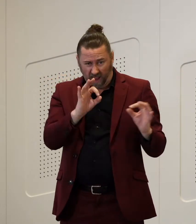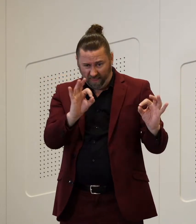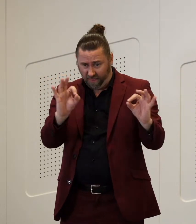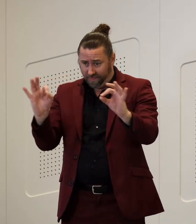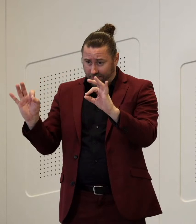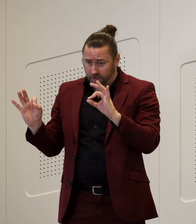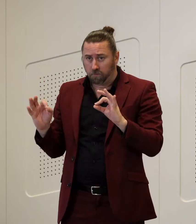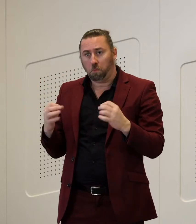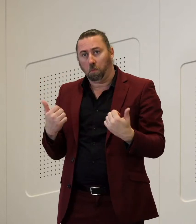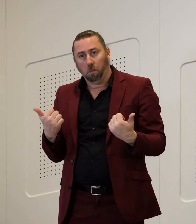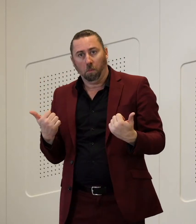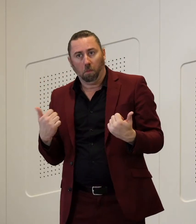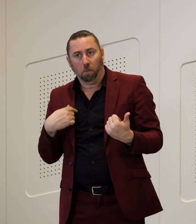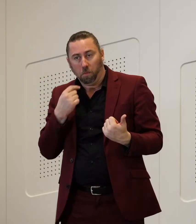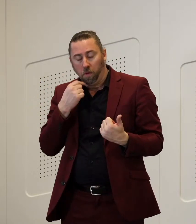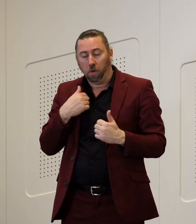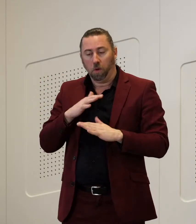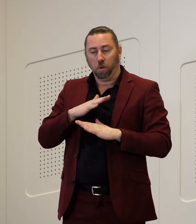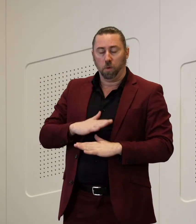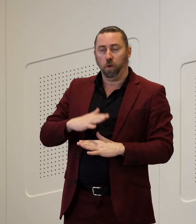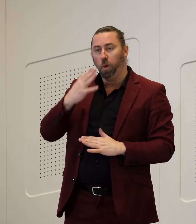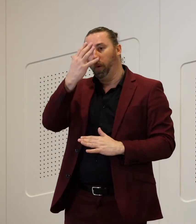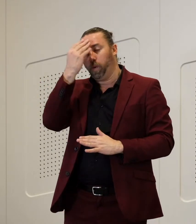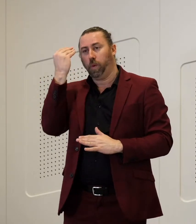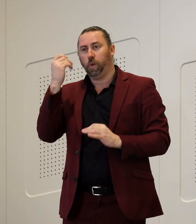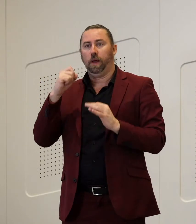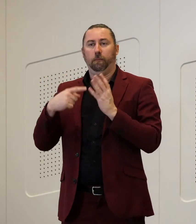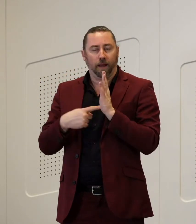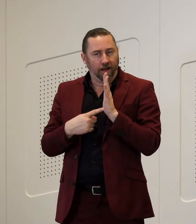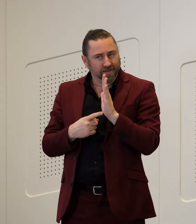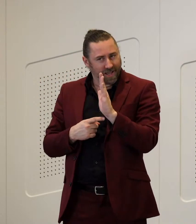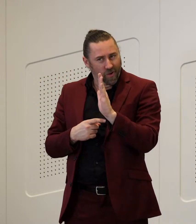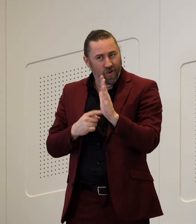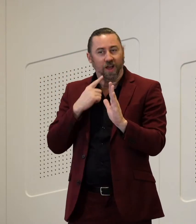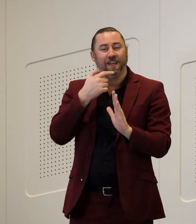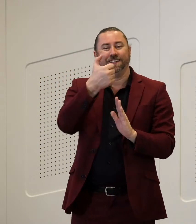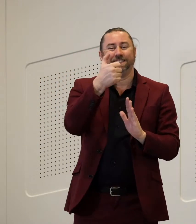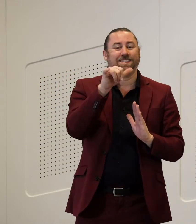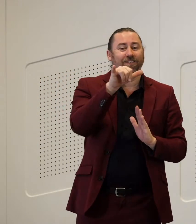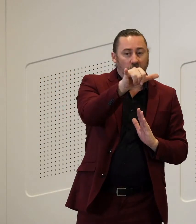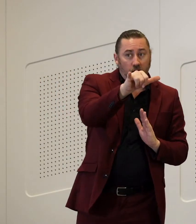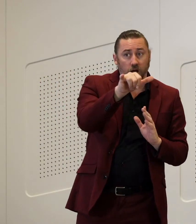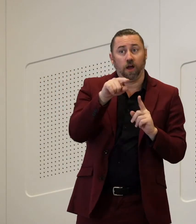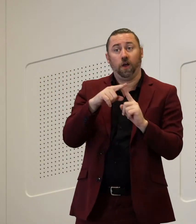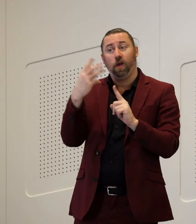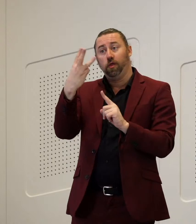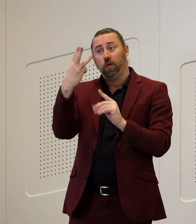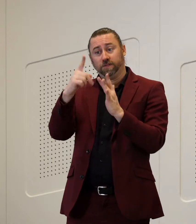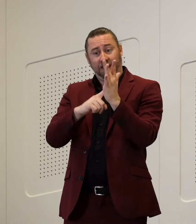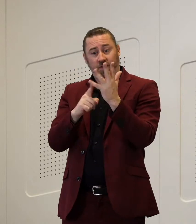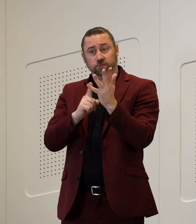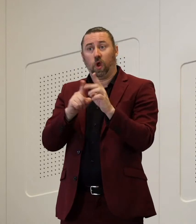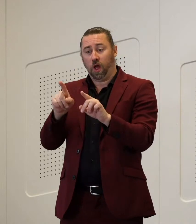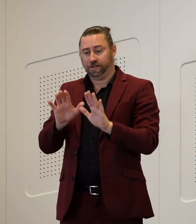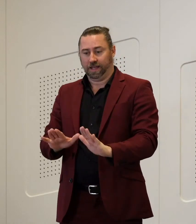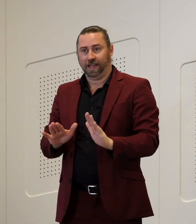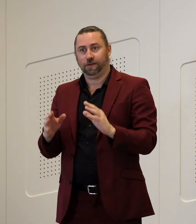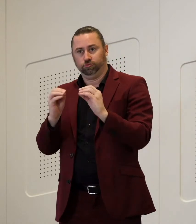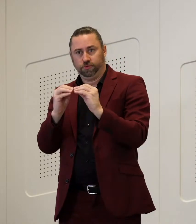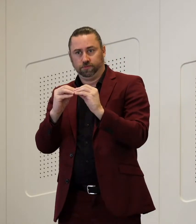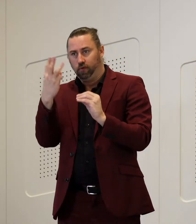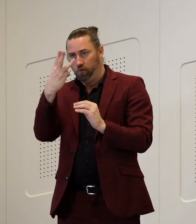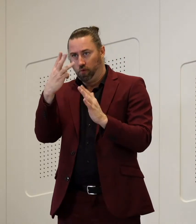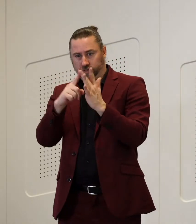through what this individual has done since the 13th of July, when she's been in Brisbane. So she's only been